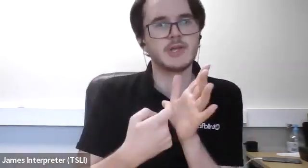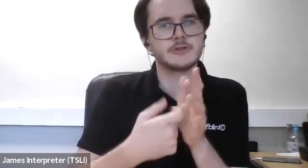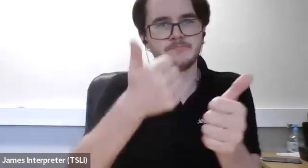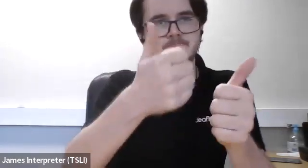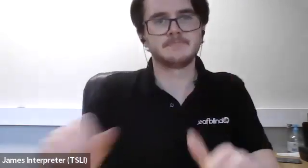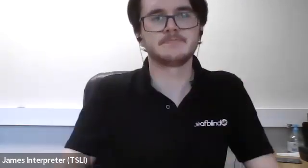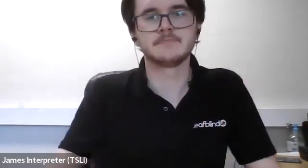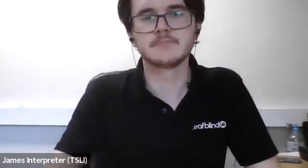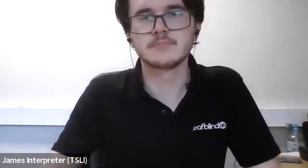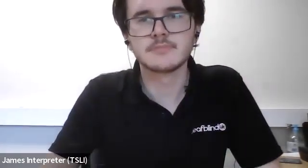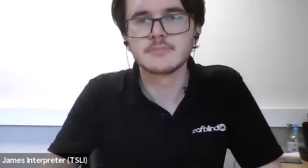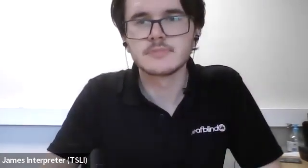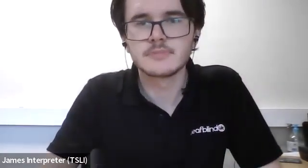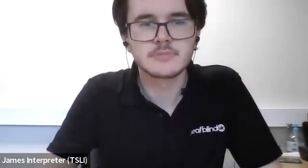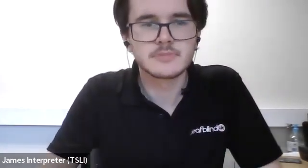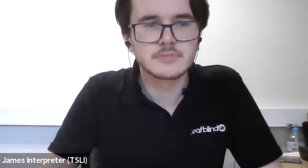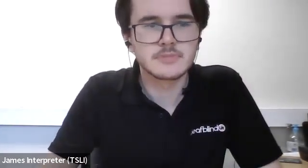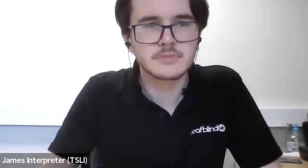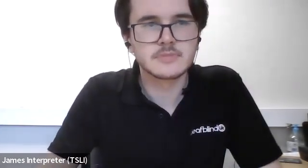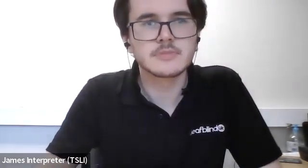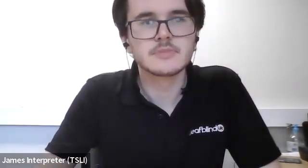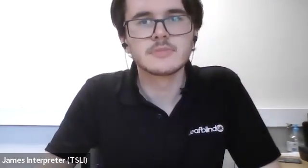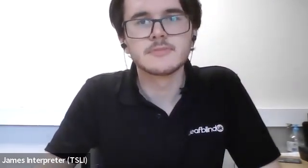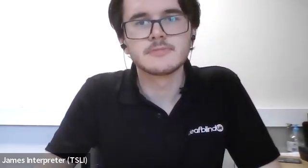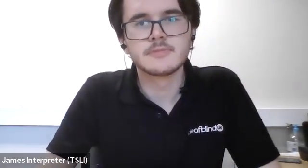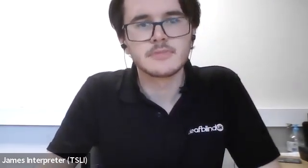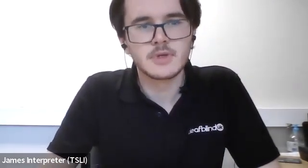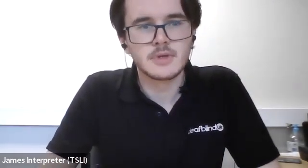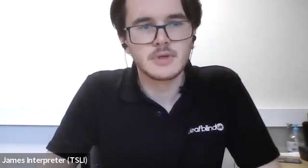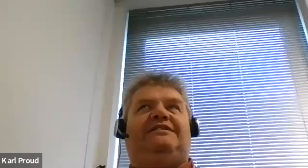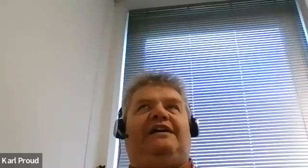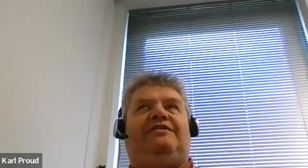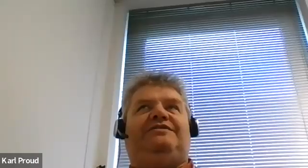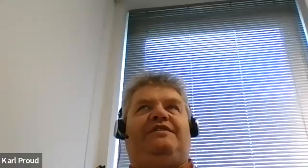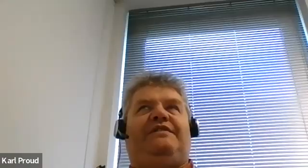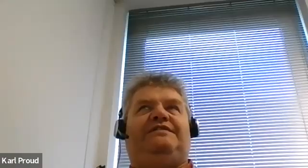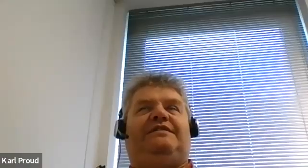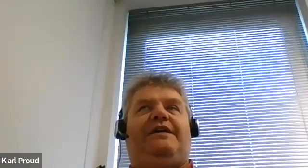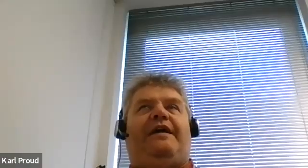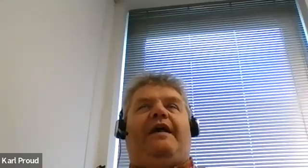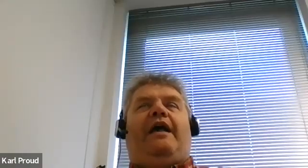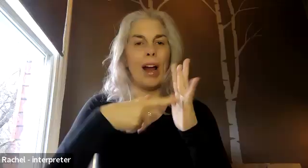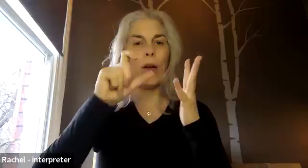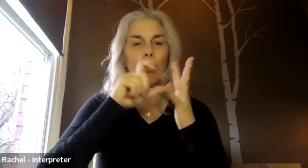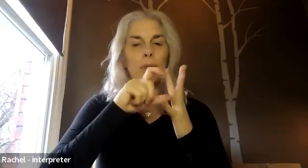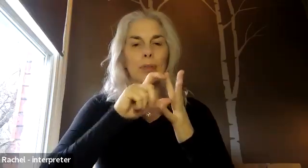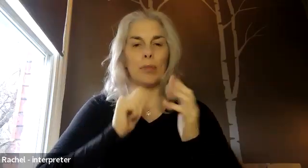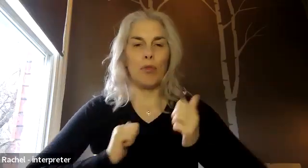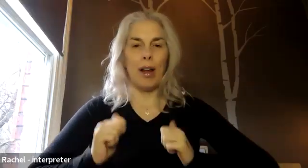Okay, so thanks, Mike. Yeah, so my name is Carl Proud. I work for Leeds Hearing and Sight Loss Service.